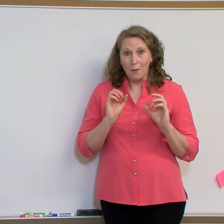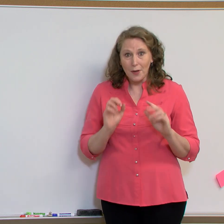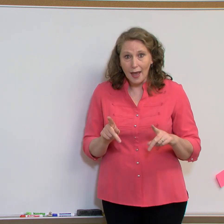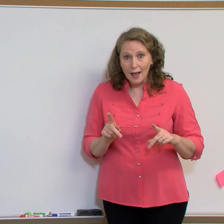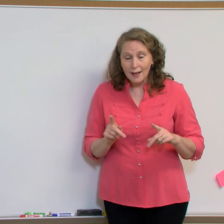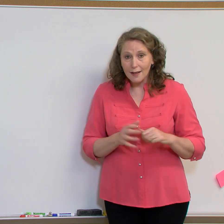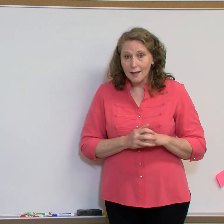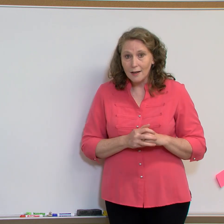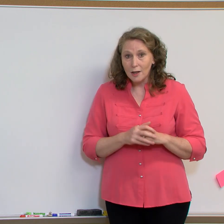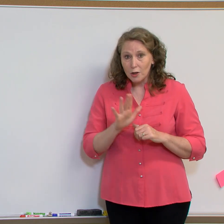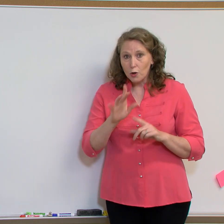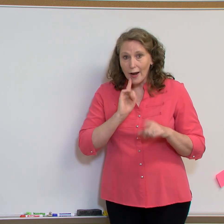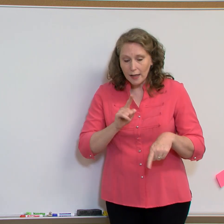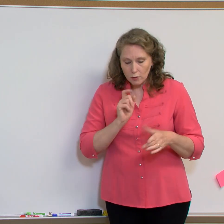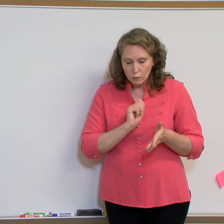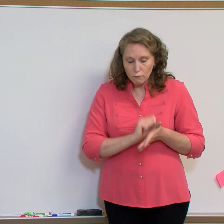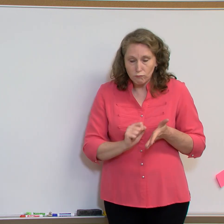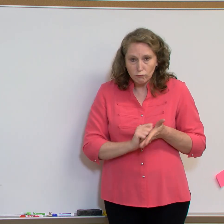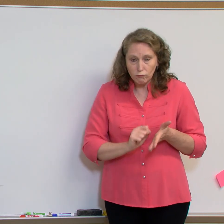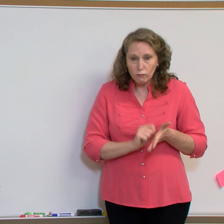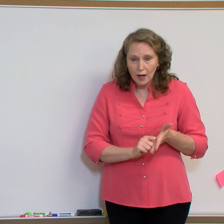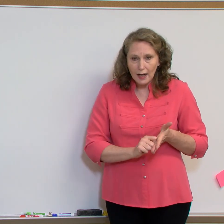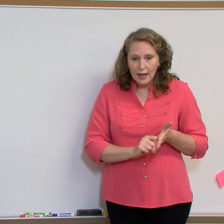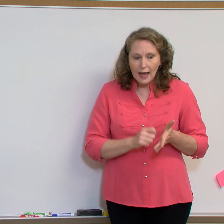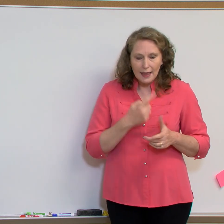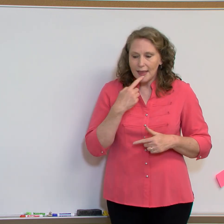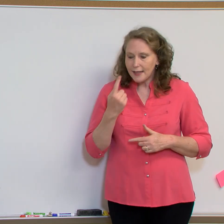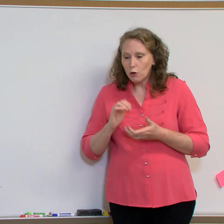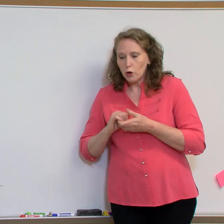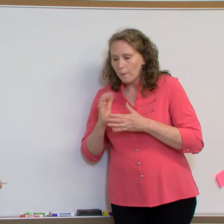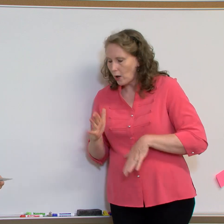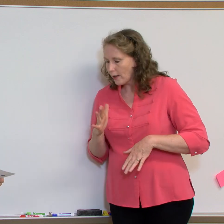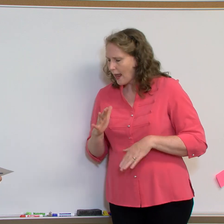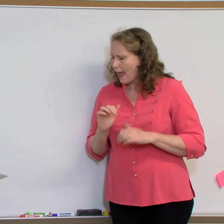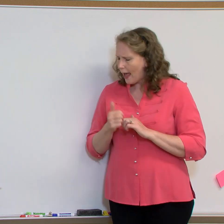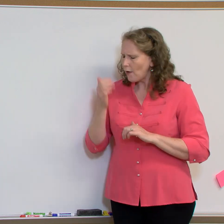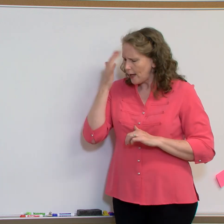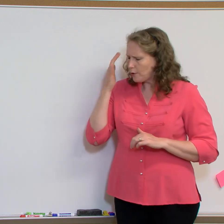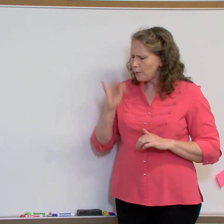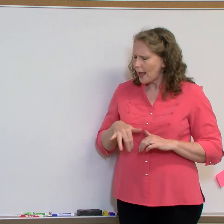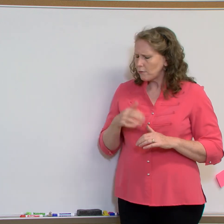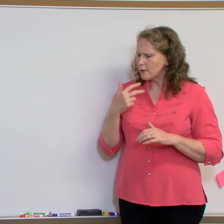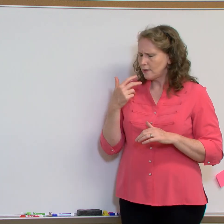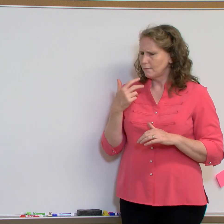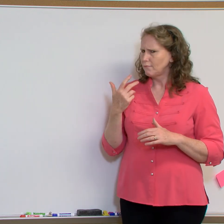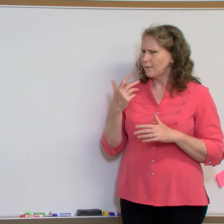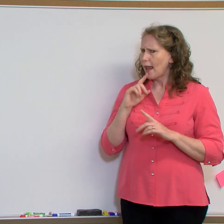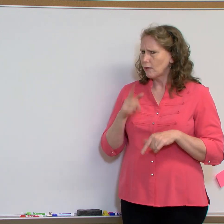Okay, write it down on your paper and then tell your thinking partner how you knew.